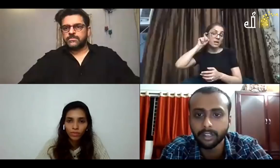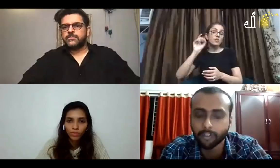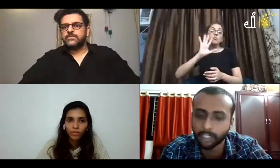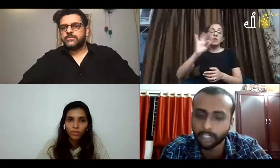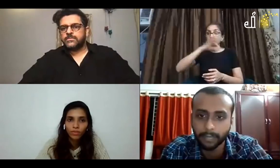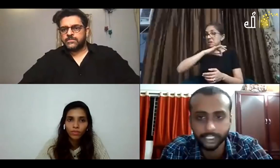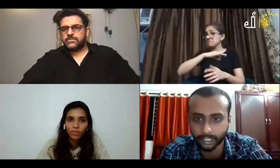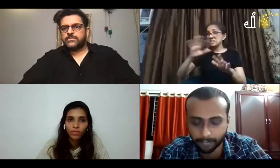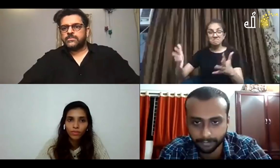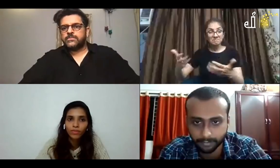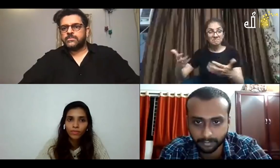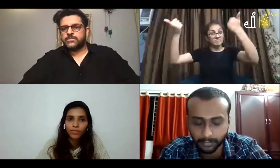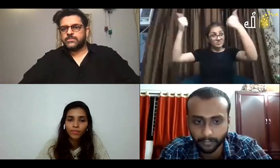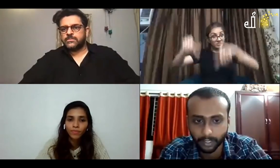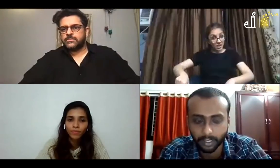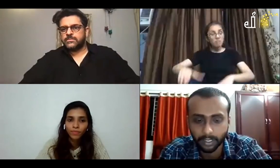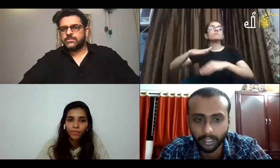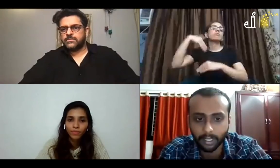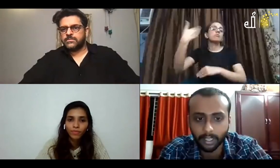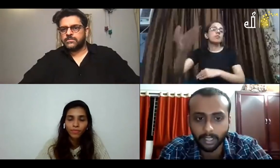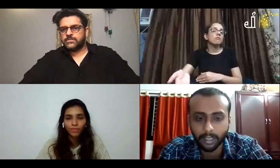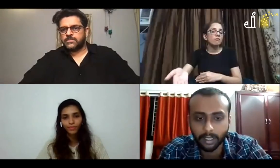benefited for the patient.